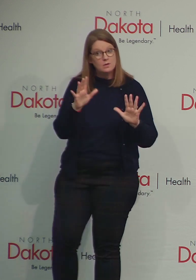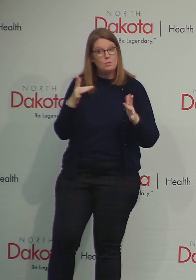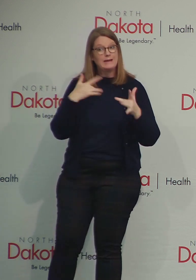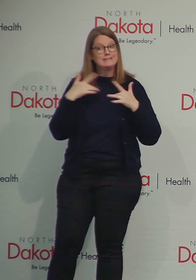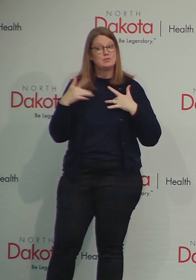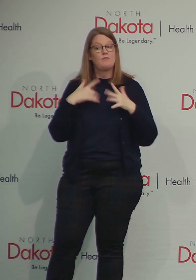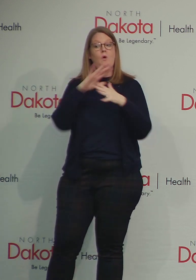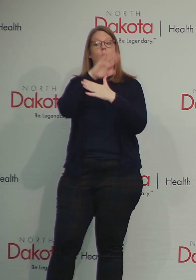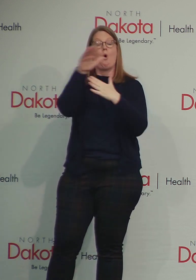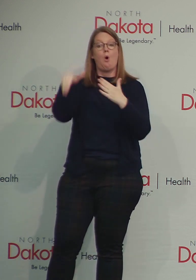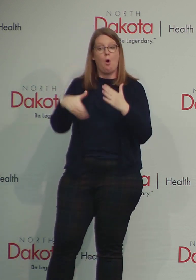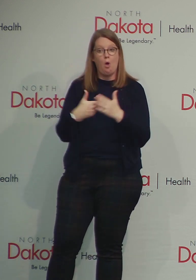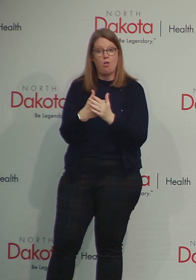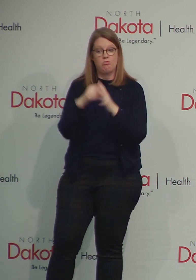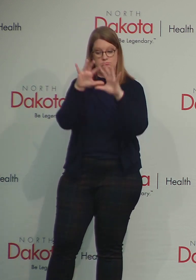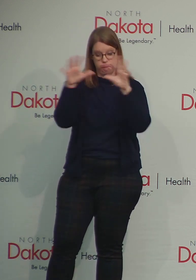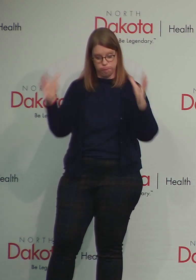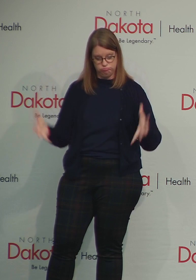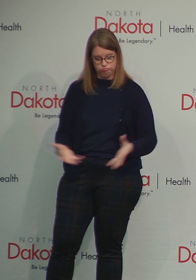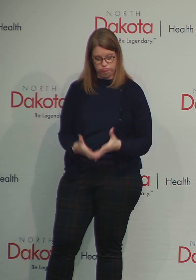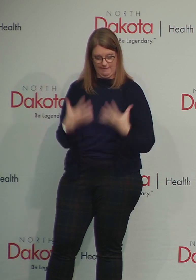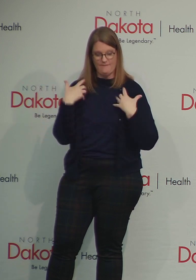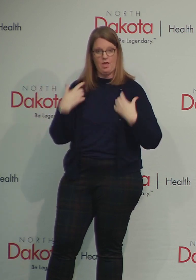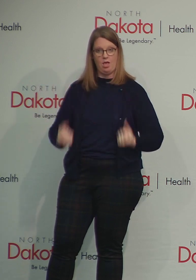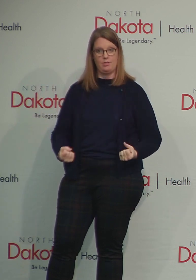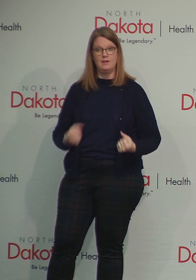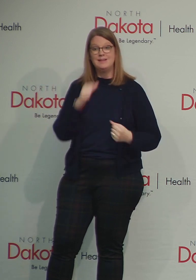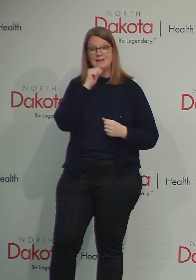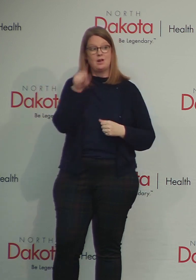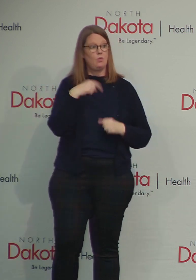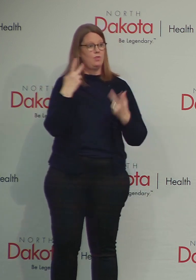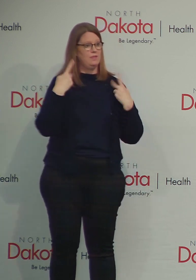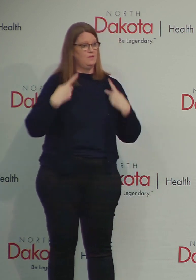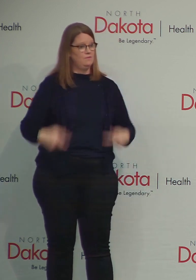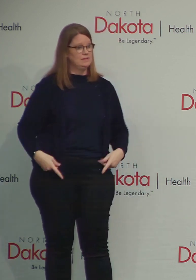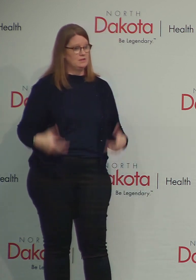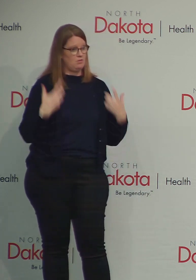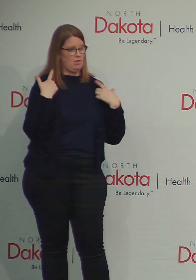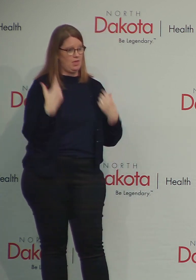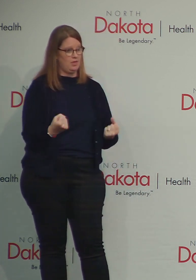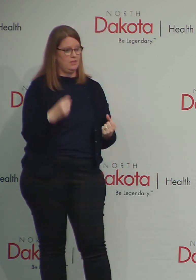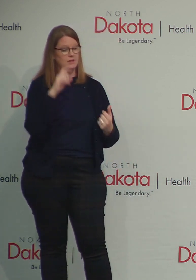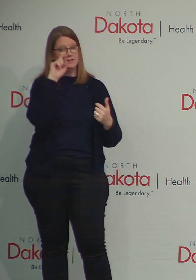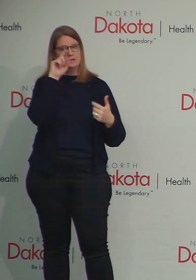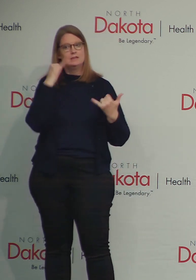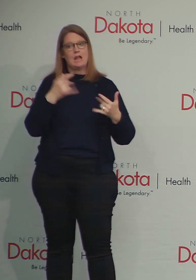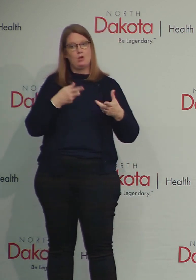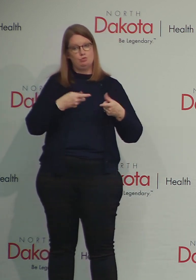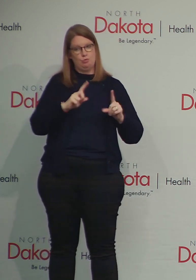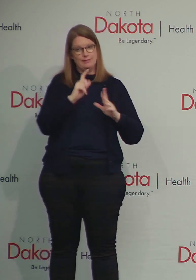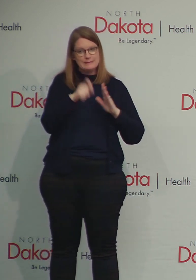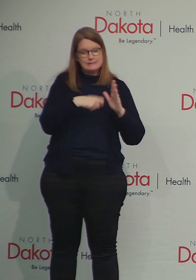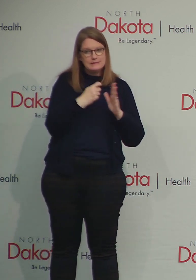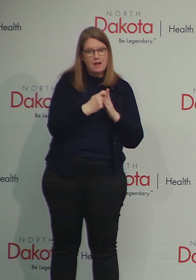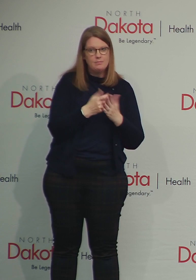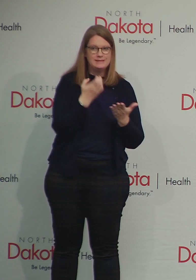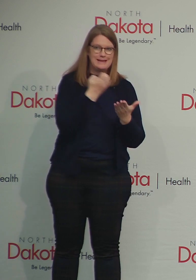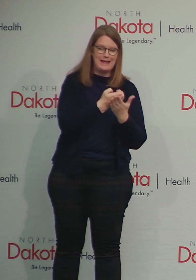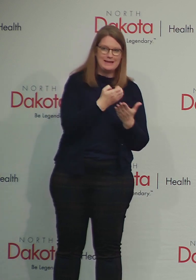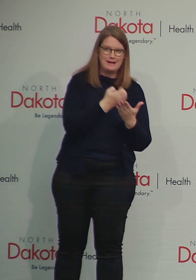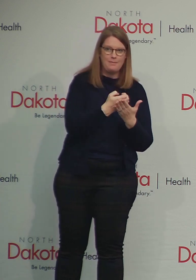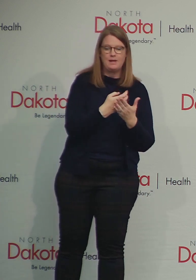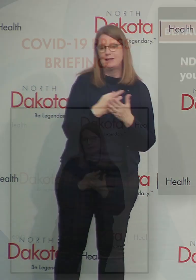holistic health of North Dakotans, not just their physical health. And we know that during this time of both economic